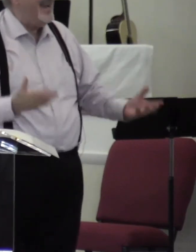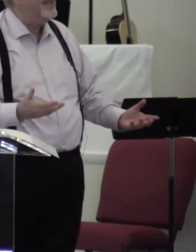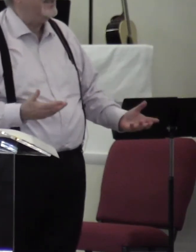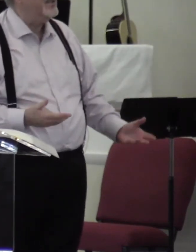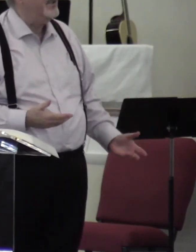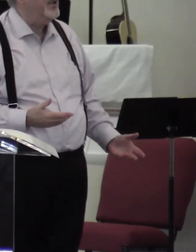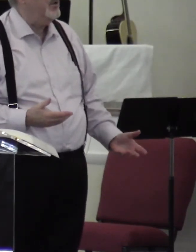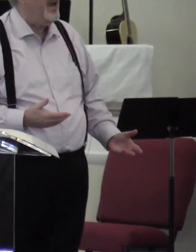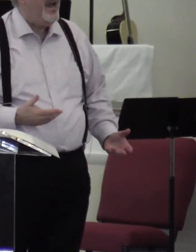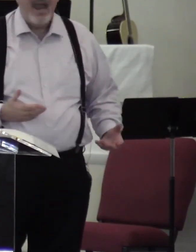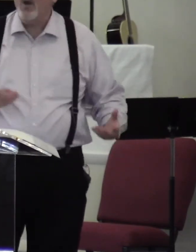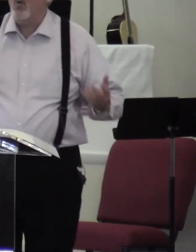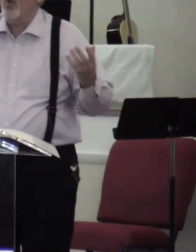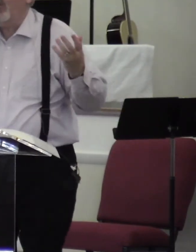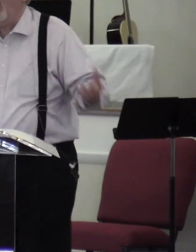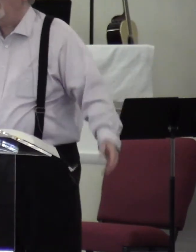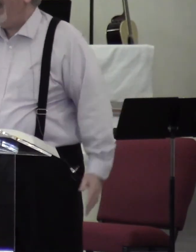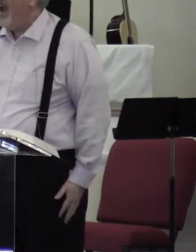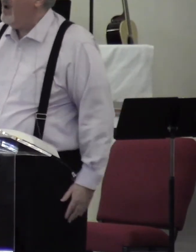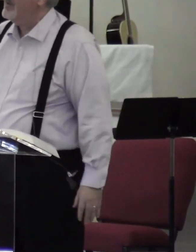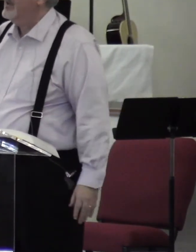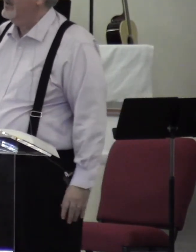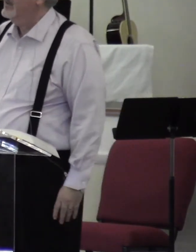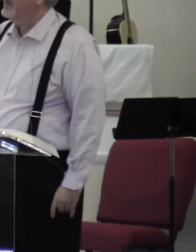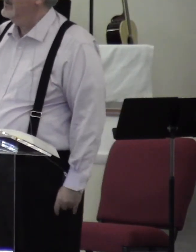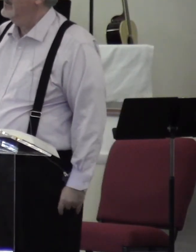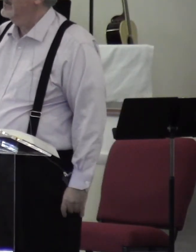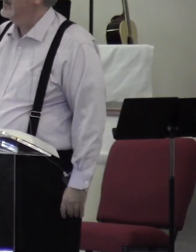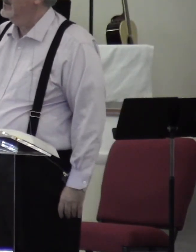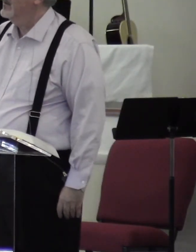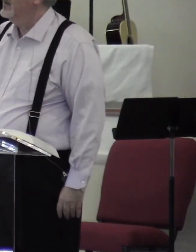has asked us to do. And we're wore out.